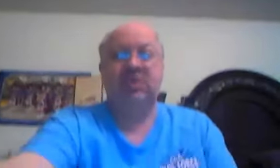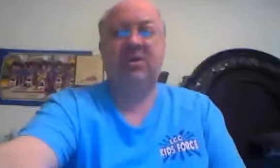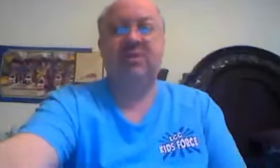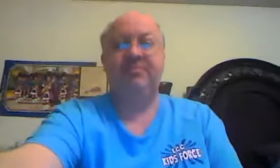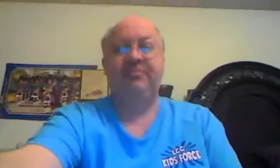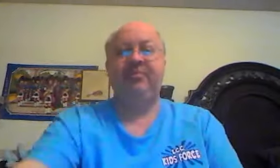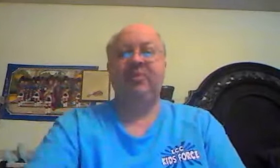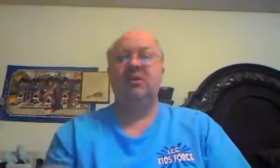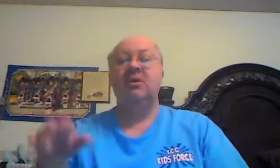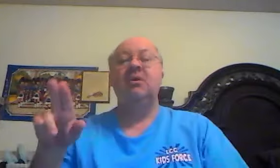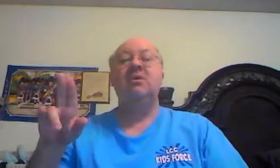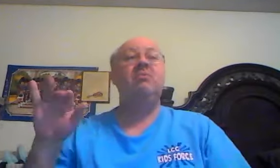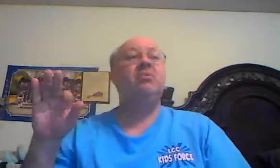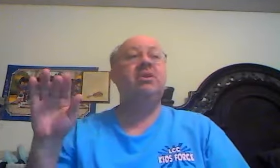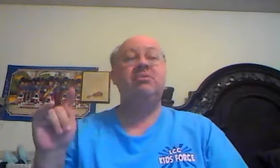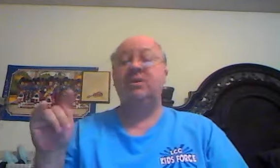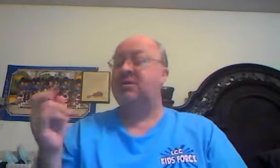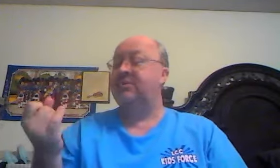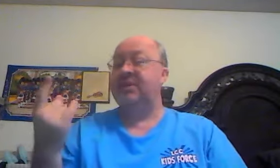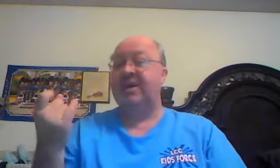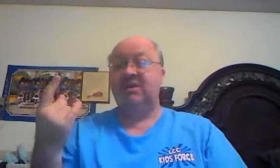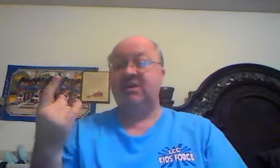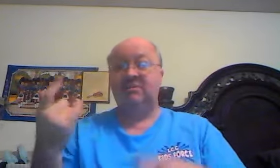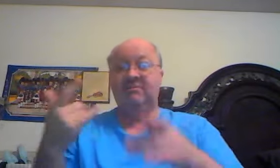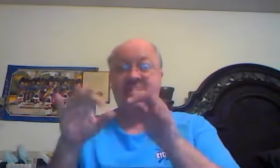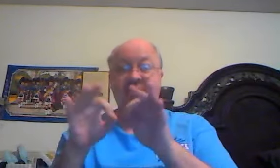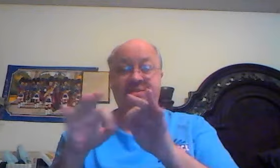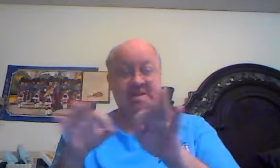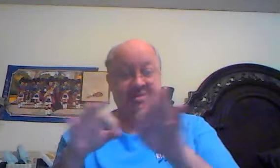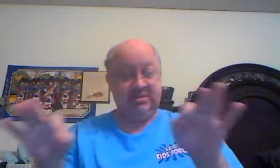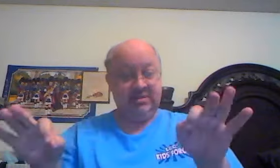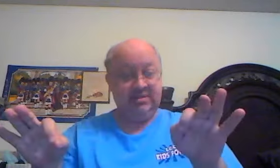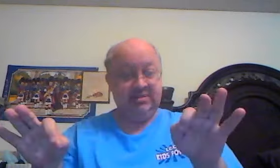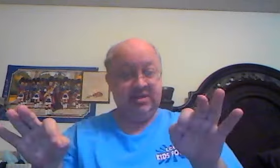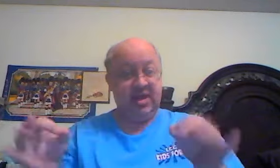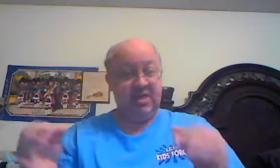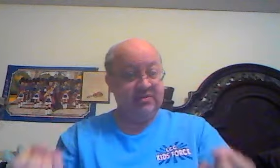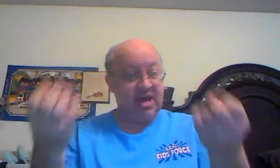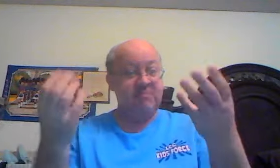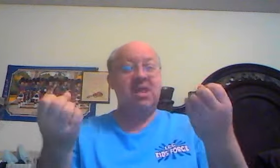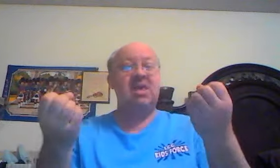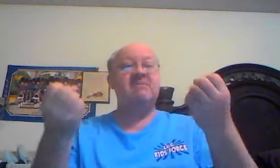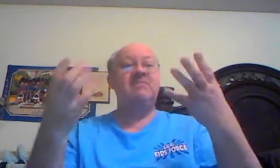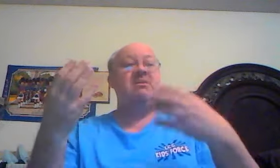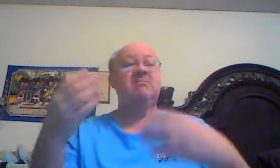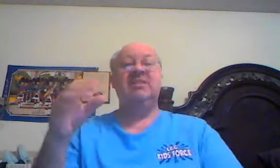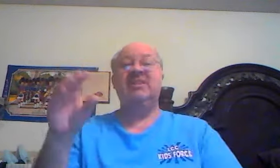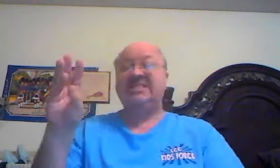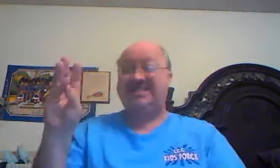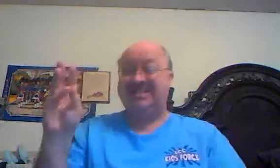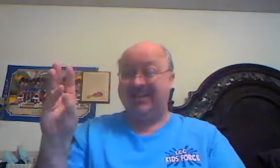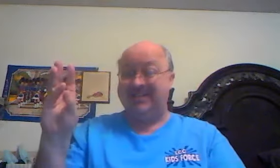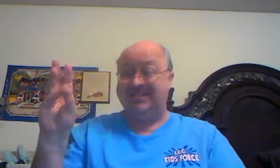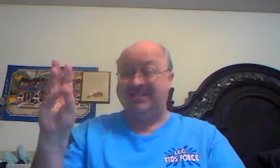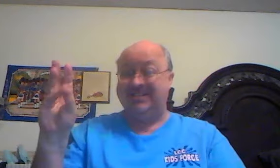Here we go. We're in unit number 11 for our sentences, and there's how many of them? There's